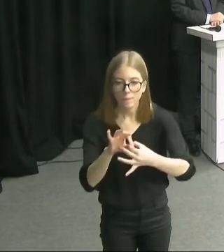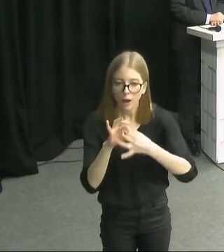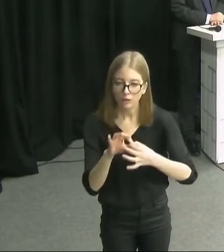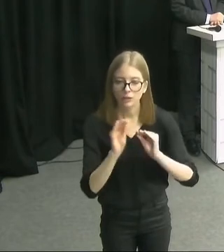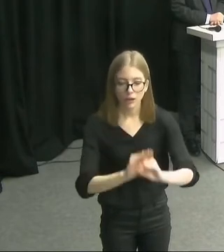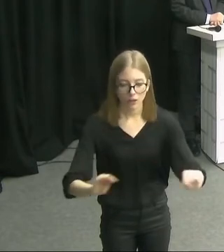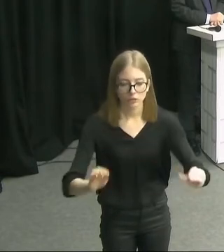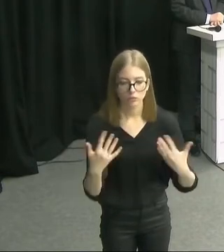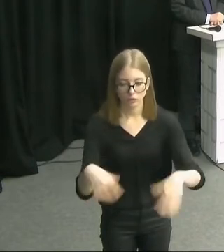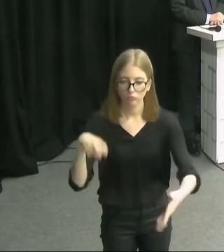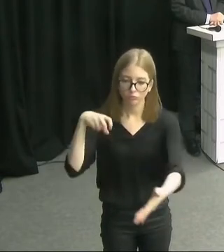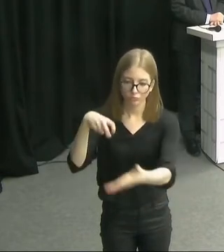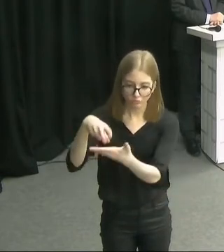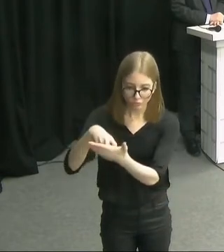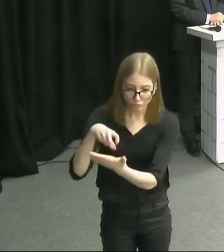to teach from their